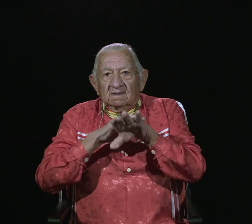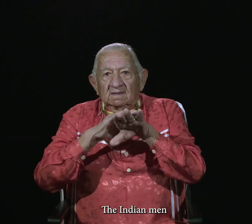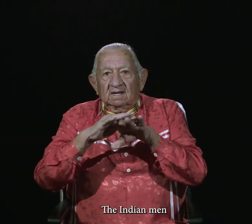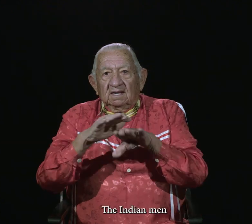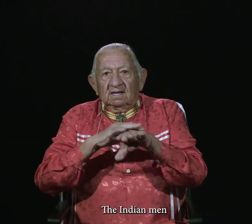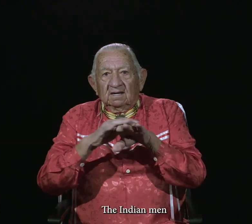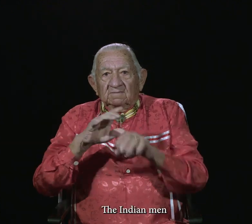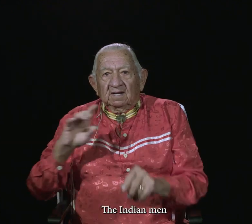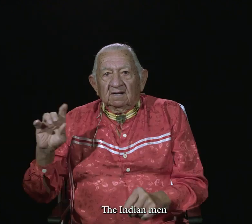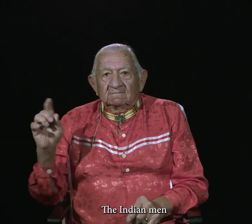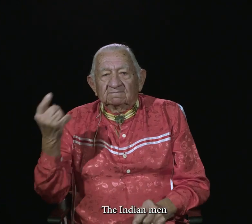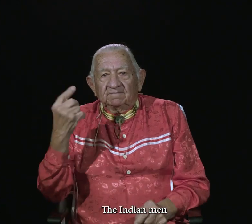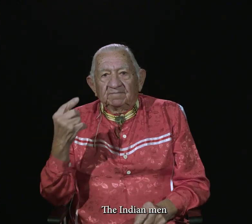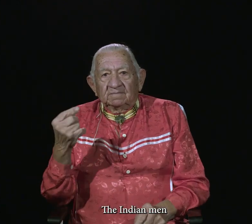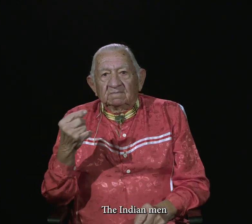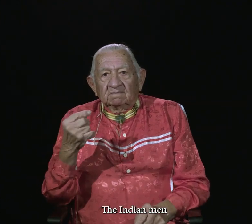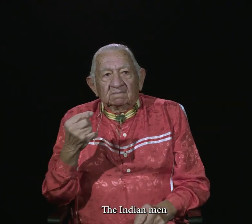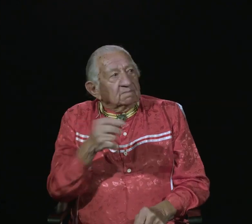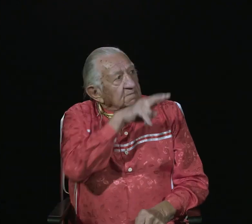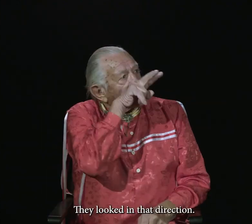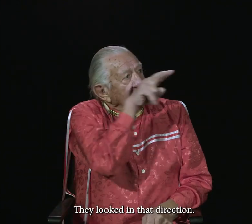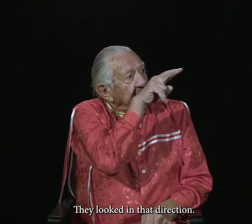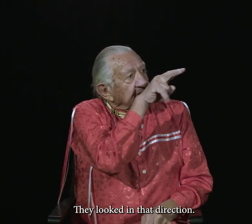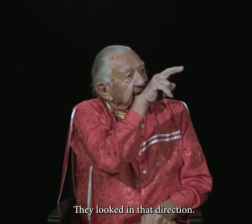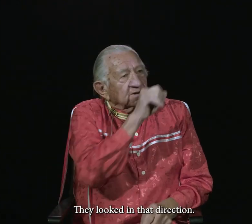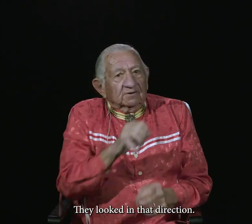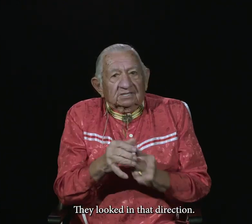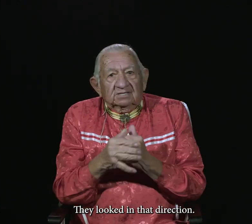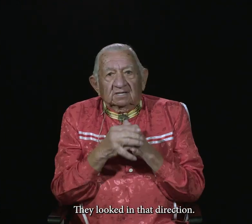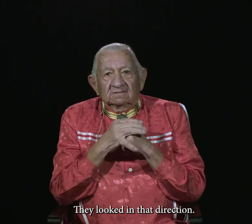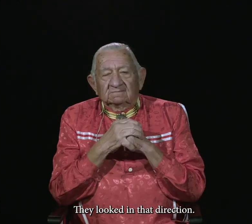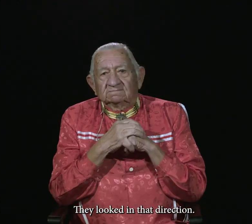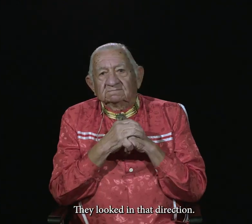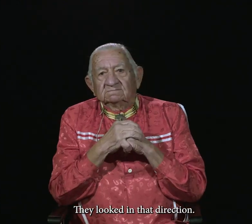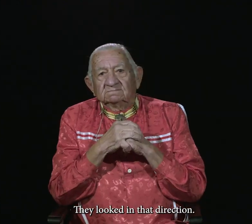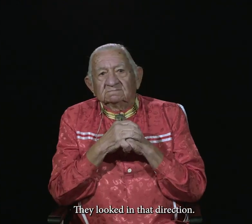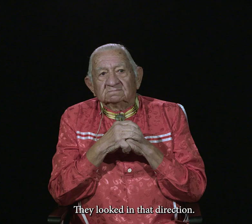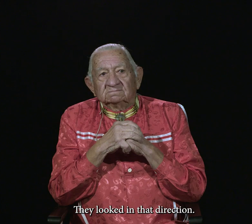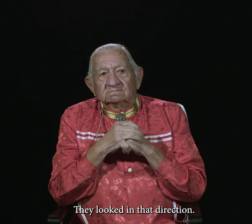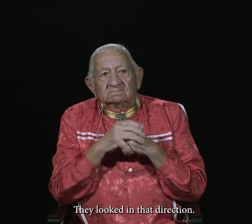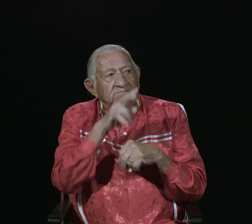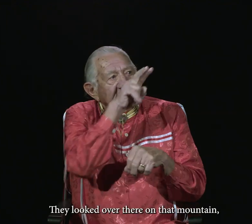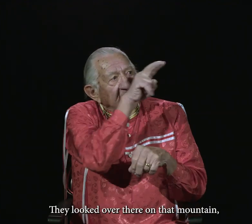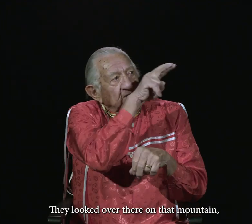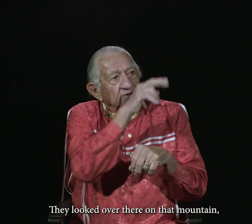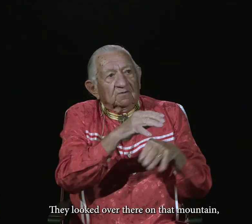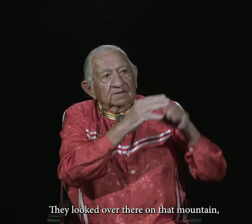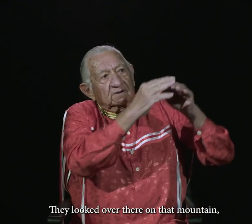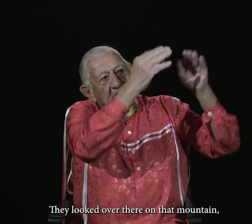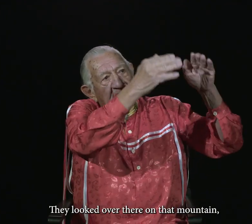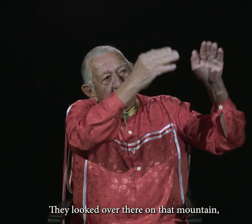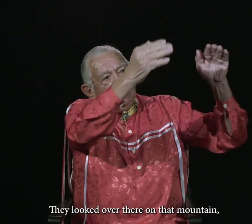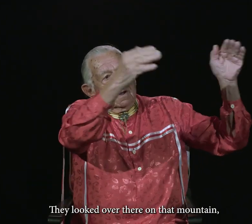The Indian men, they looked in that direction. They looked over there on that